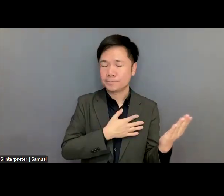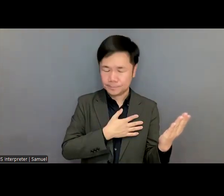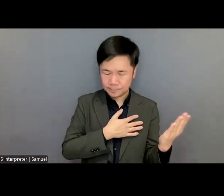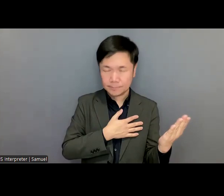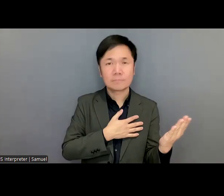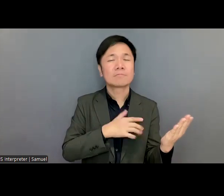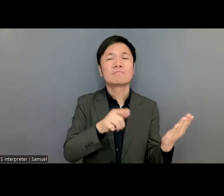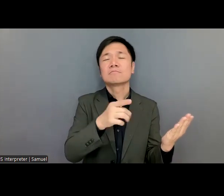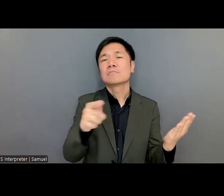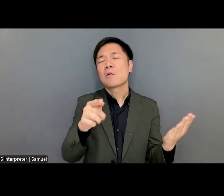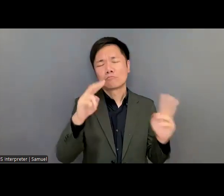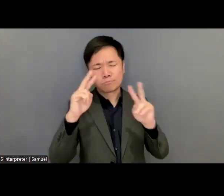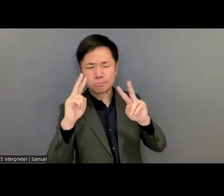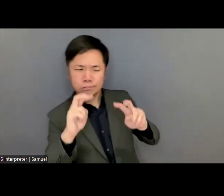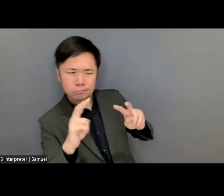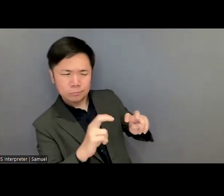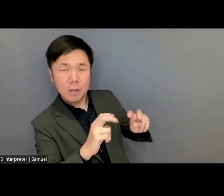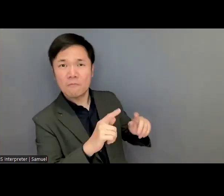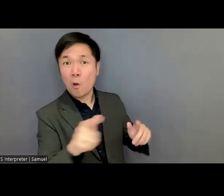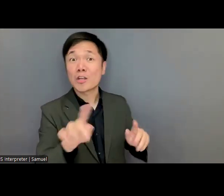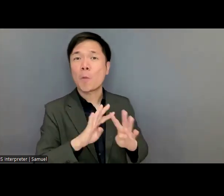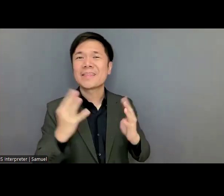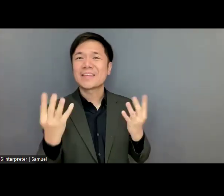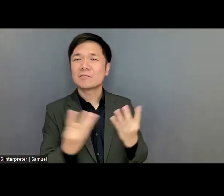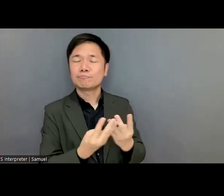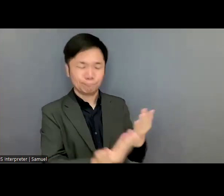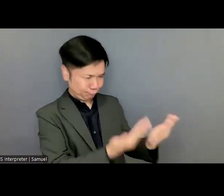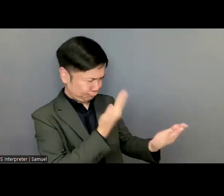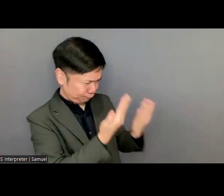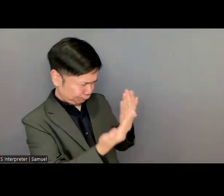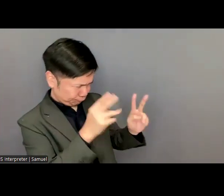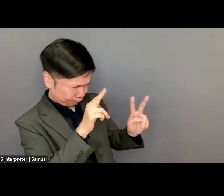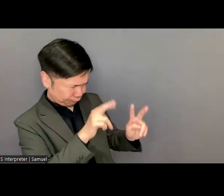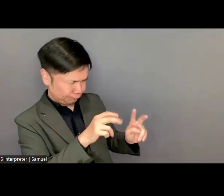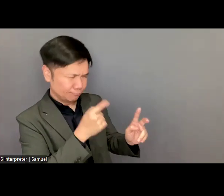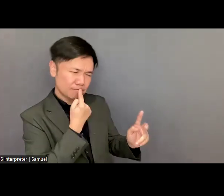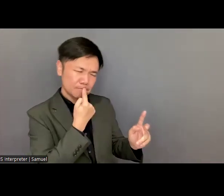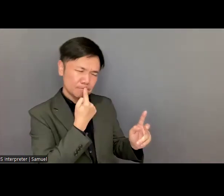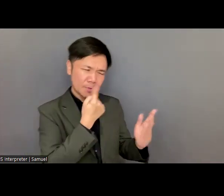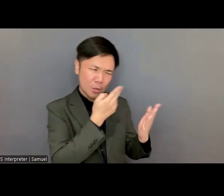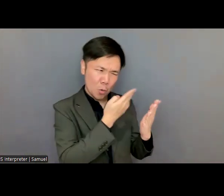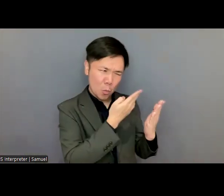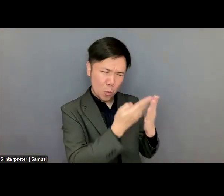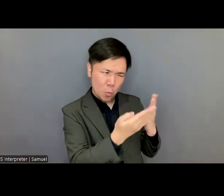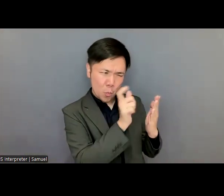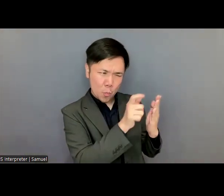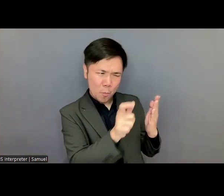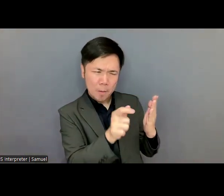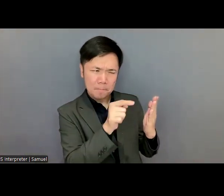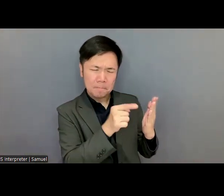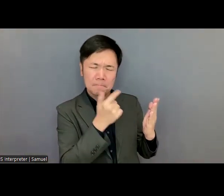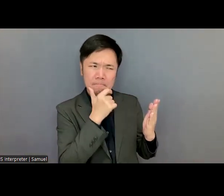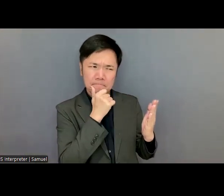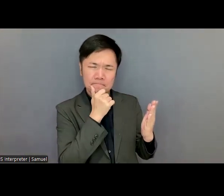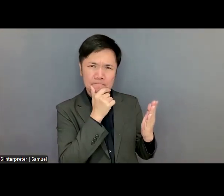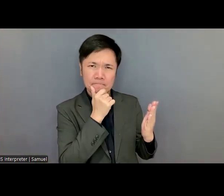a reviewing committee that looks at the language of the commitment